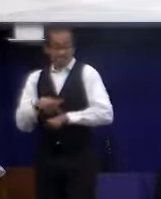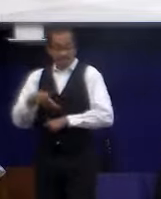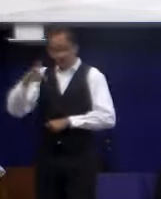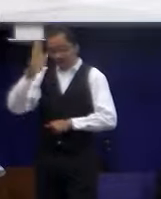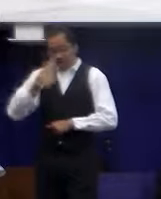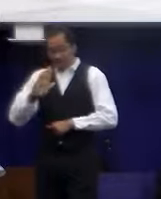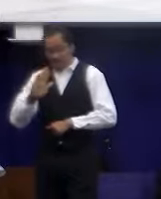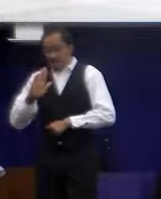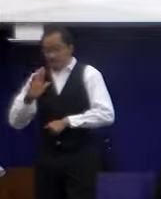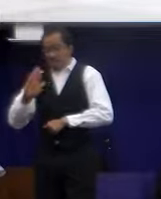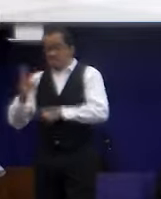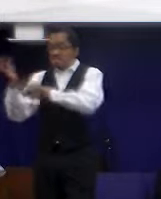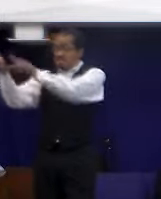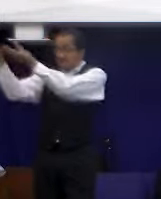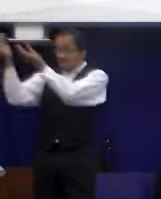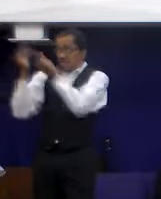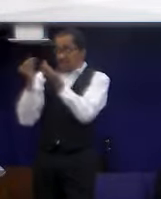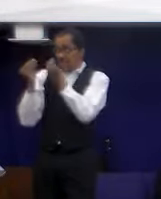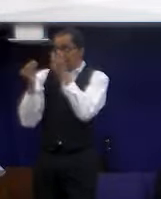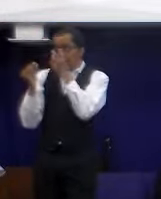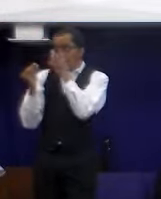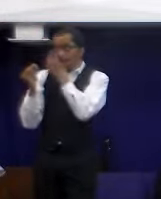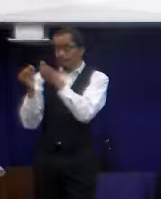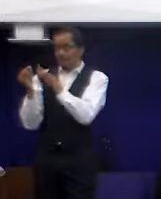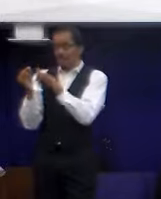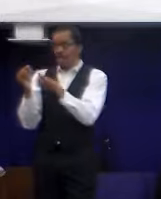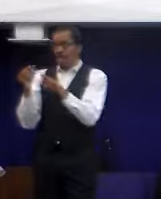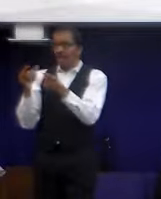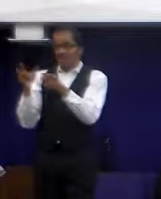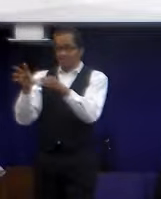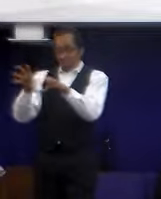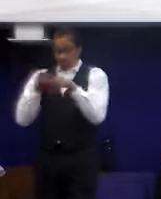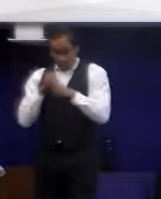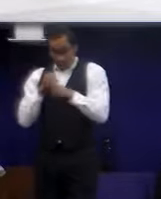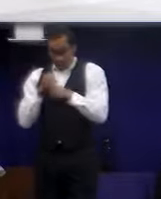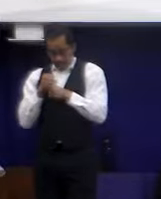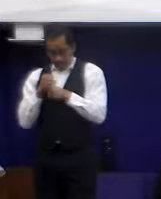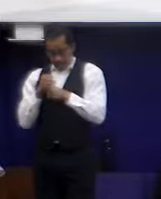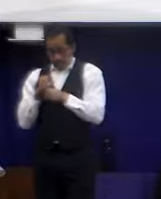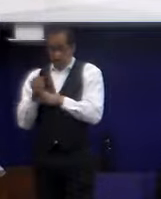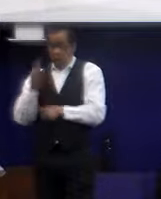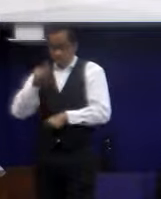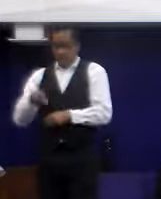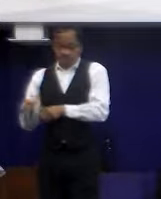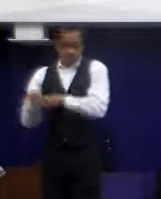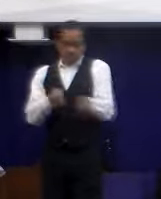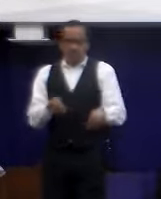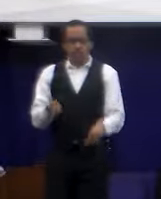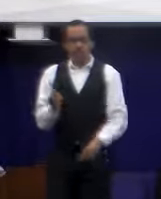and puts something on you, and if you don't take it right then, it moves on away. Come on. Amen. You got Hallelujah. Where